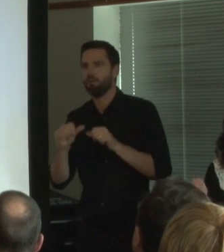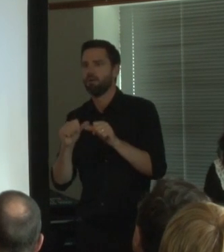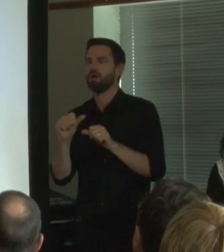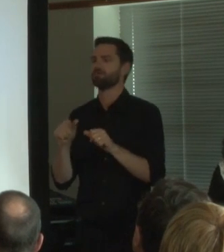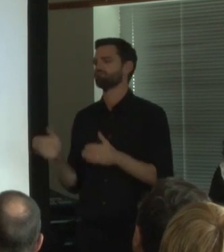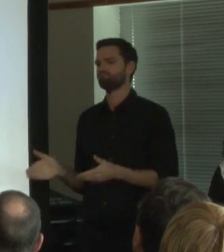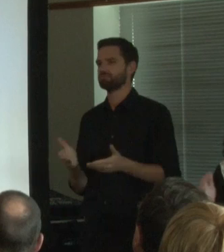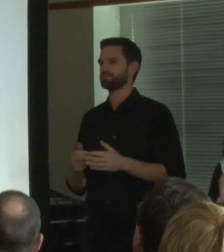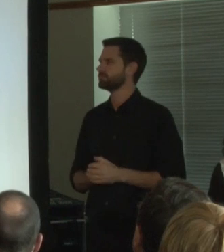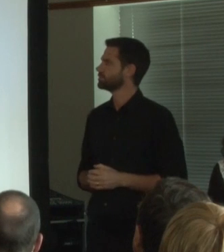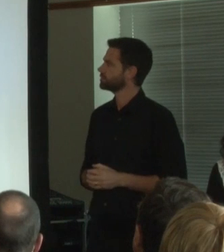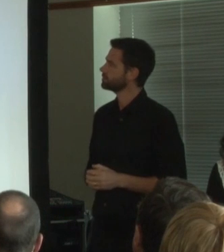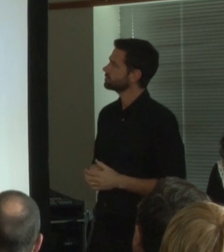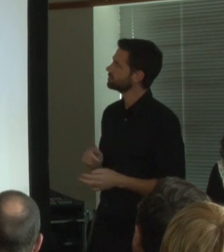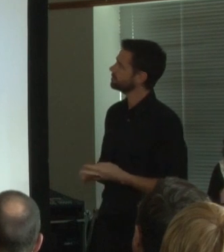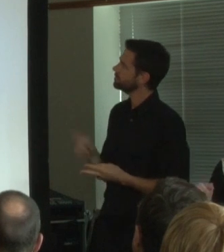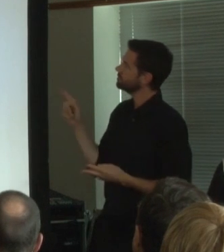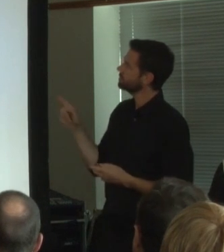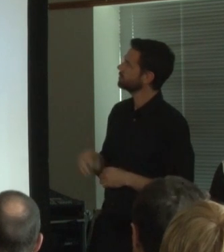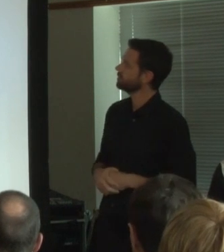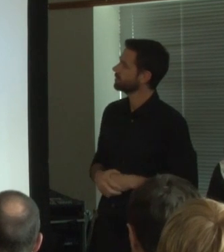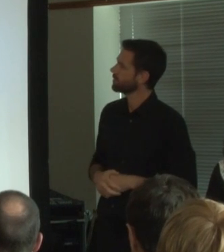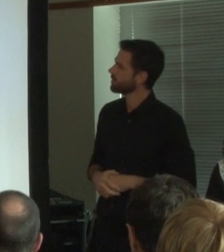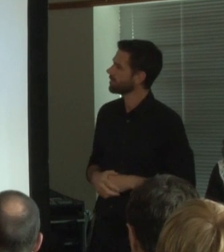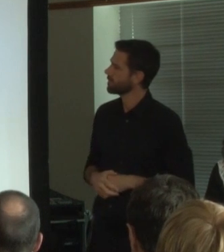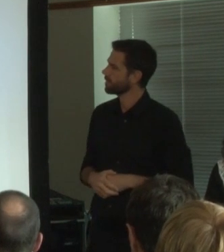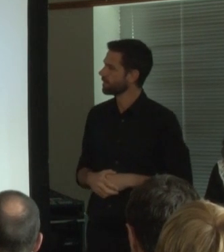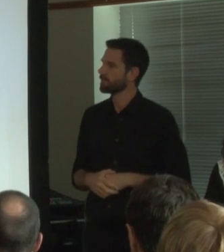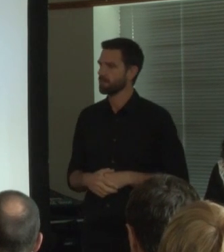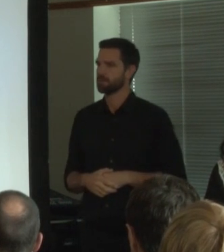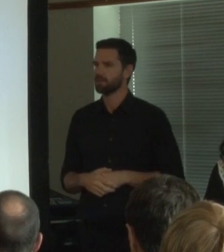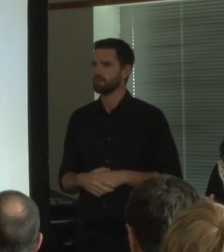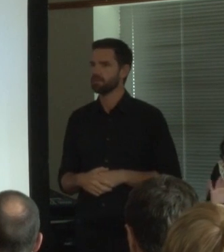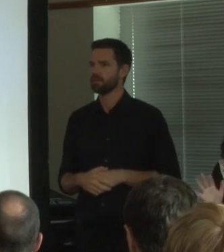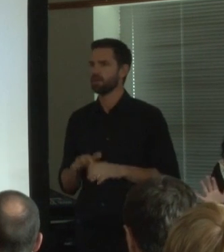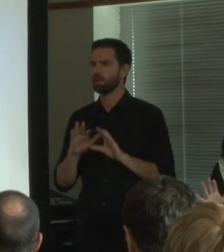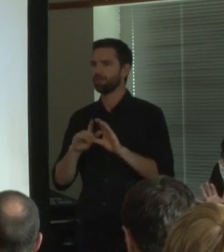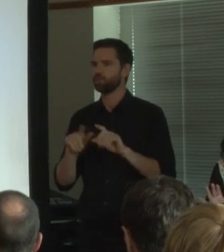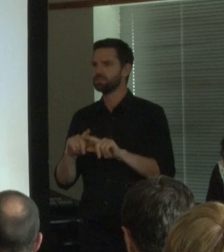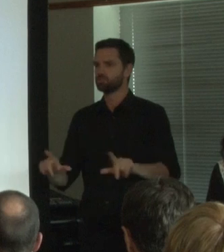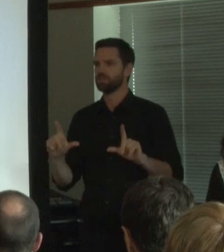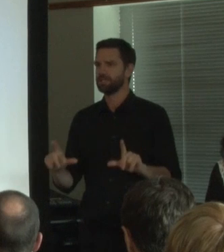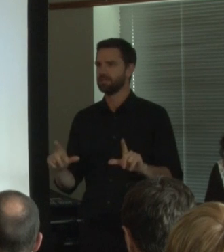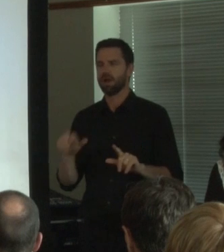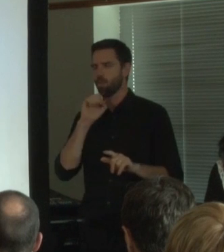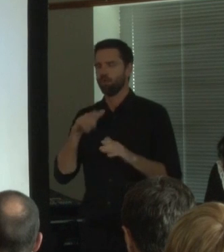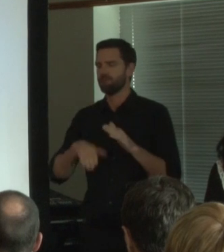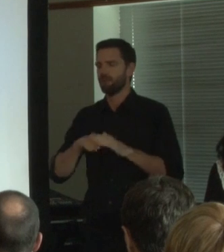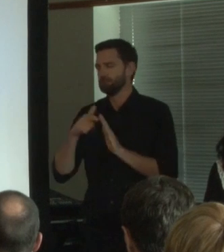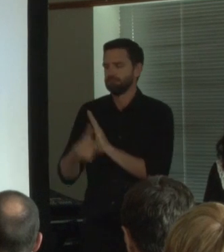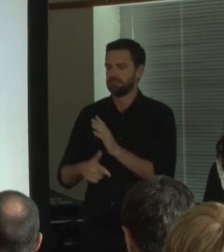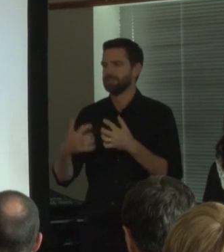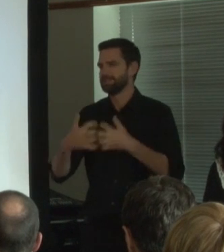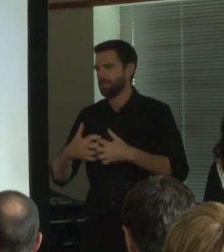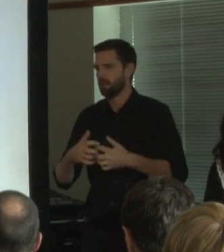is basically a computer screen. The housing contains all the gear, and I won't go into the technical aspects here, I haven't really got time, but